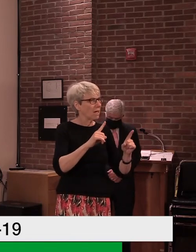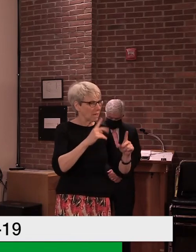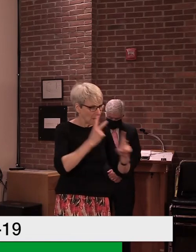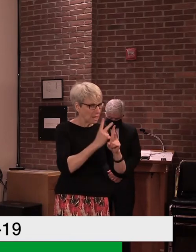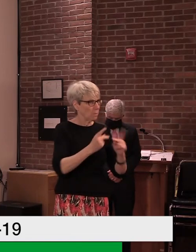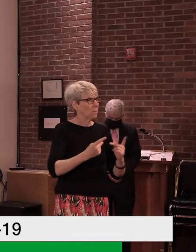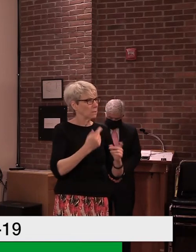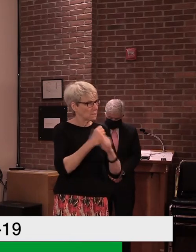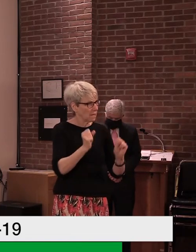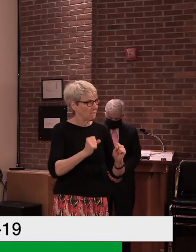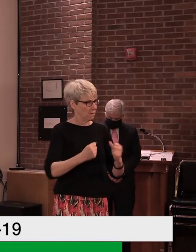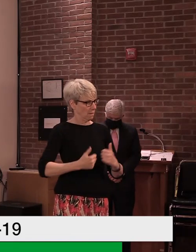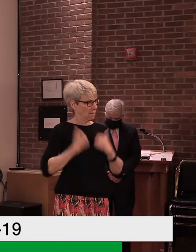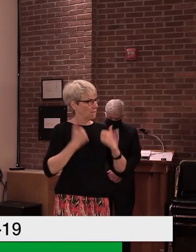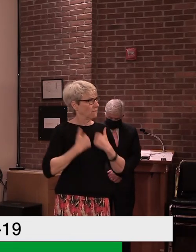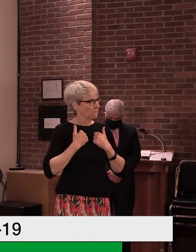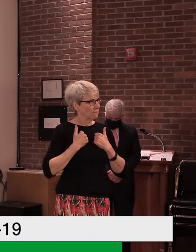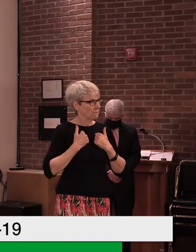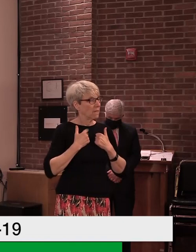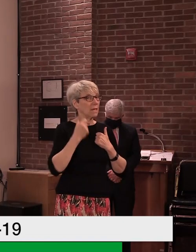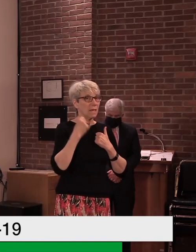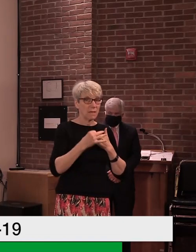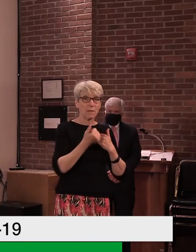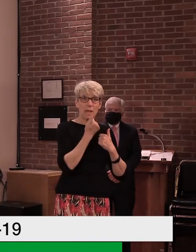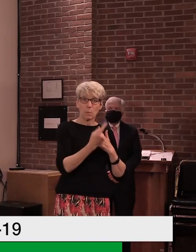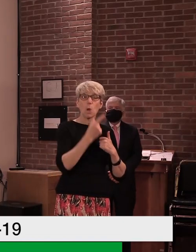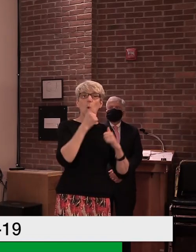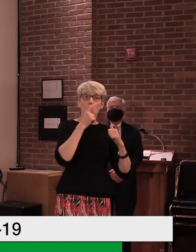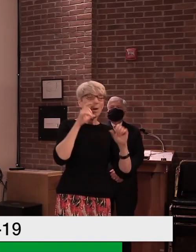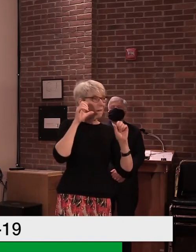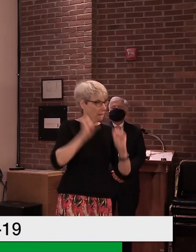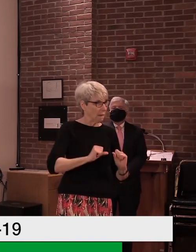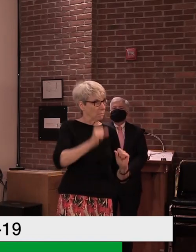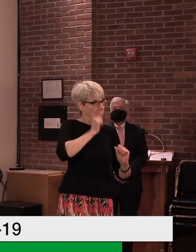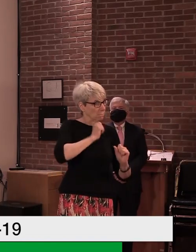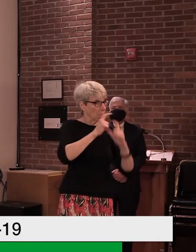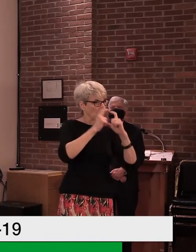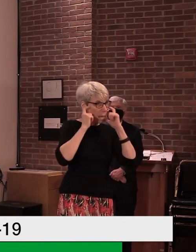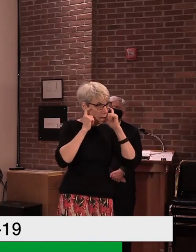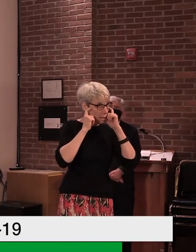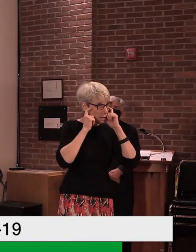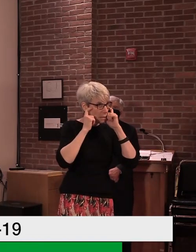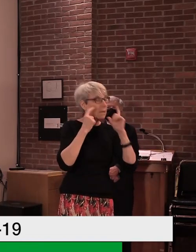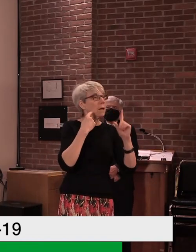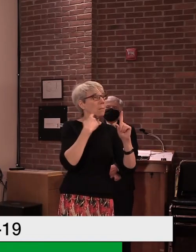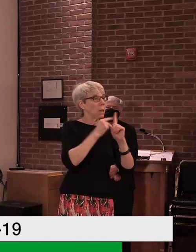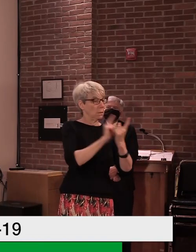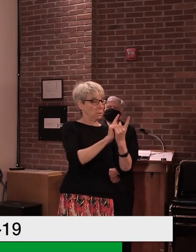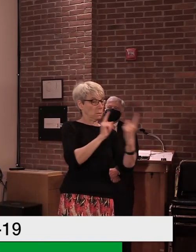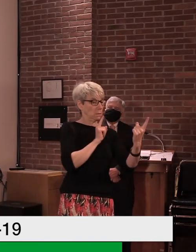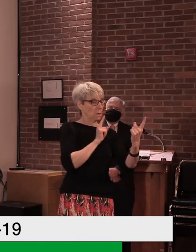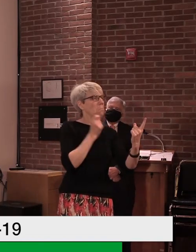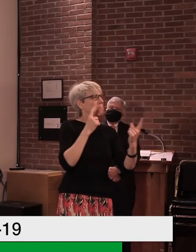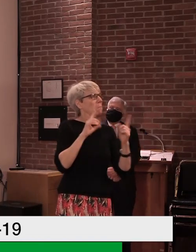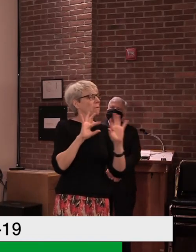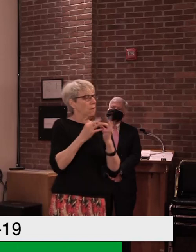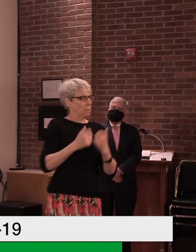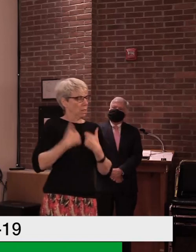who's able to wear a mask and keep a safe distance from others who are not in our household, if each one of us will wash